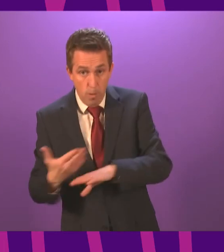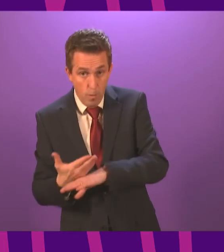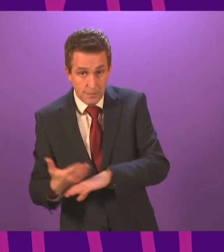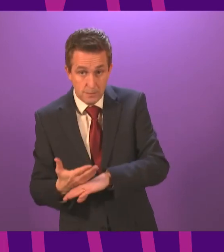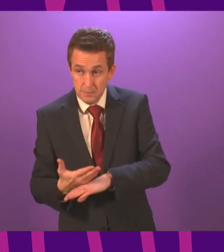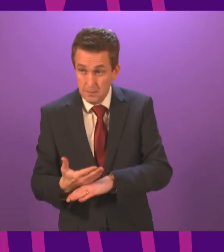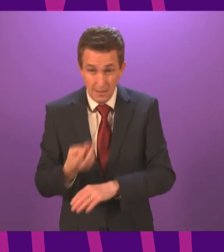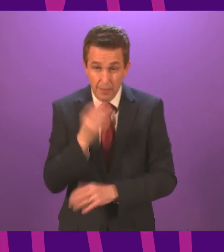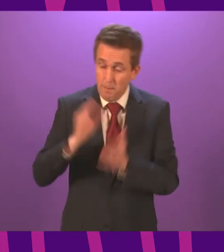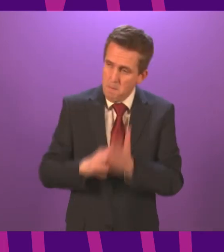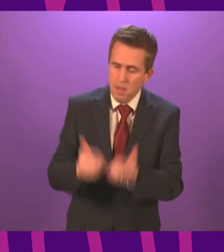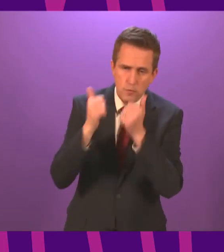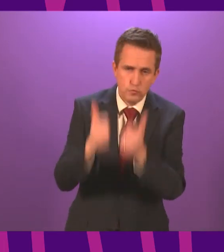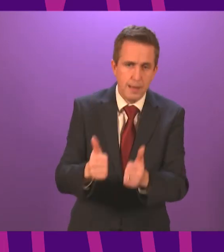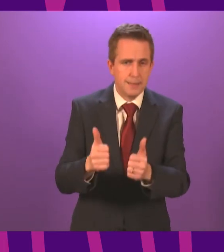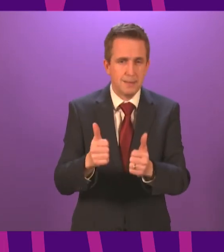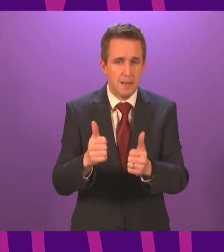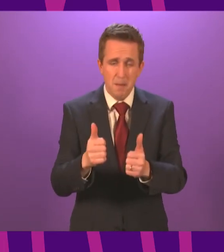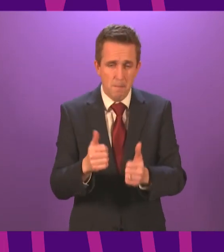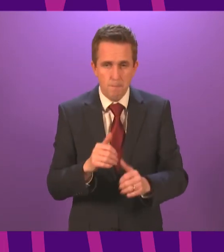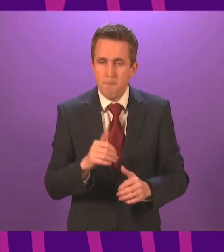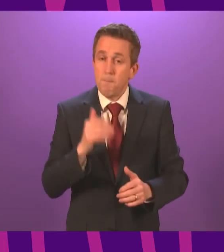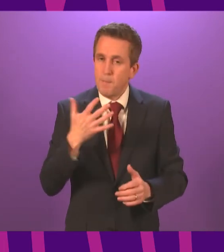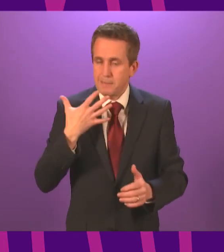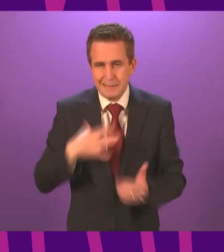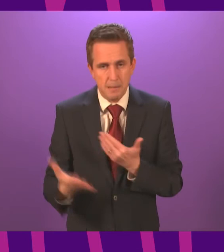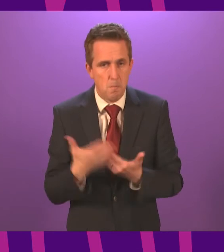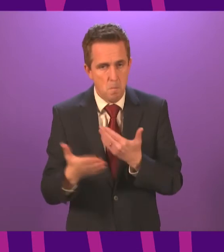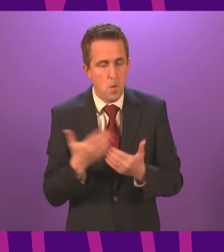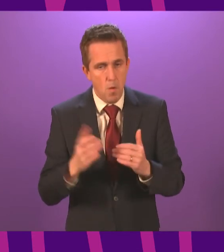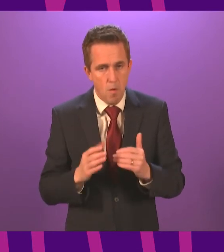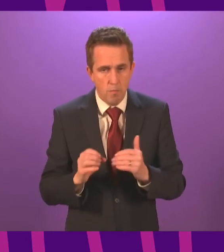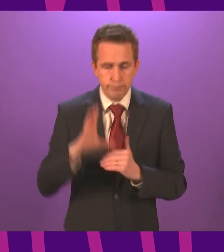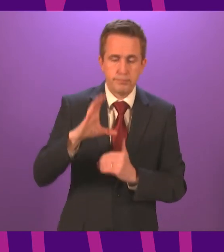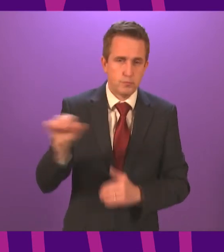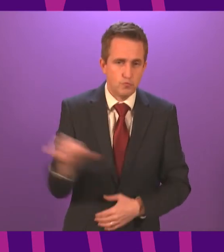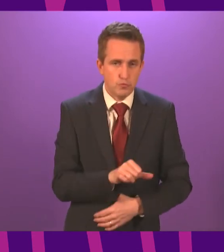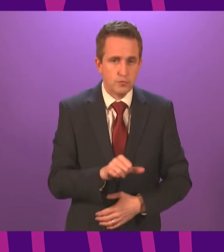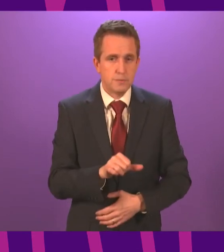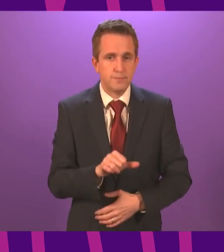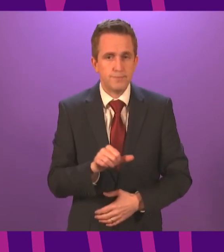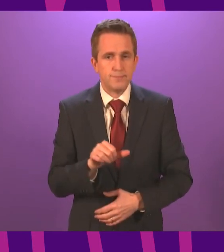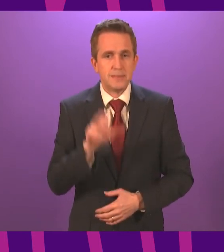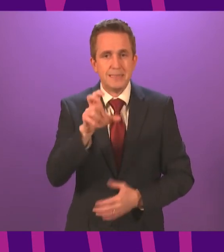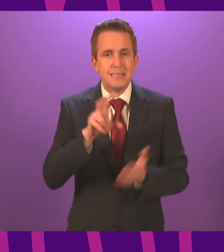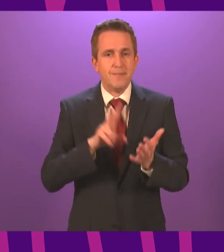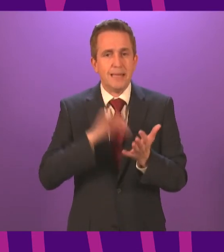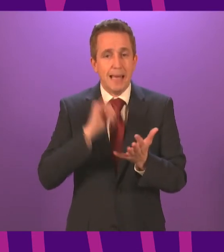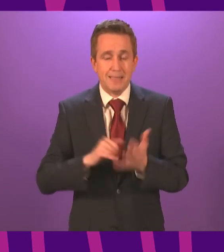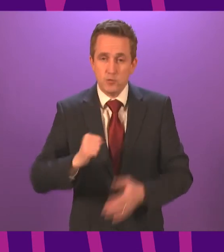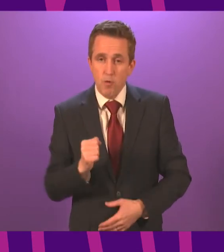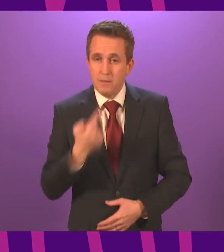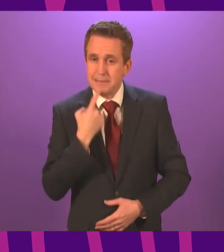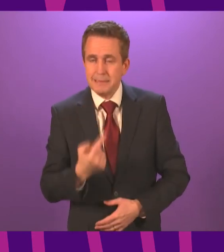is welcome, of course, but it is simply not enough. As CBI Scotland warned earlier this week, businesses